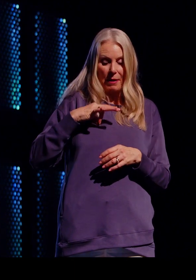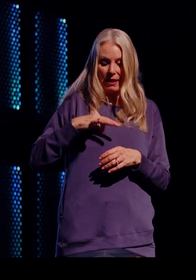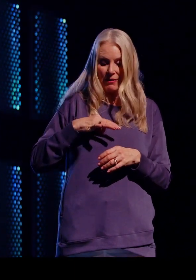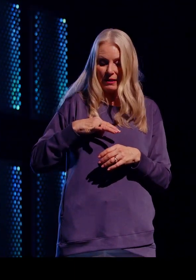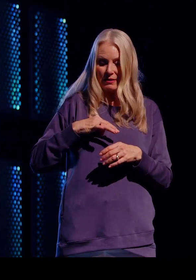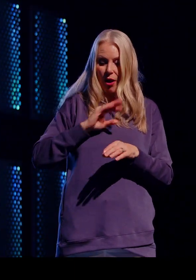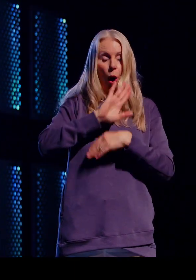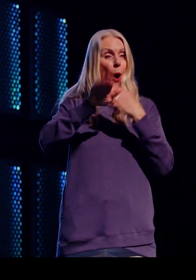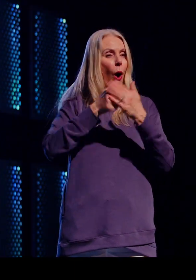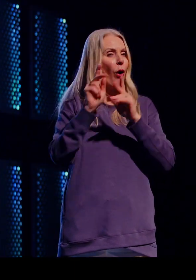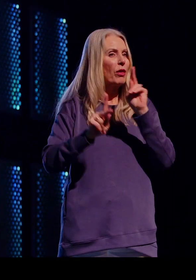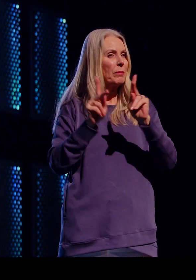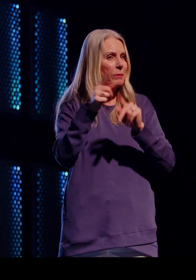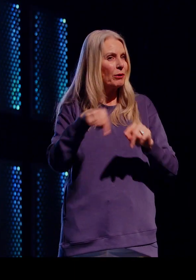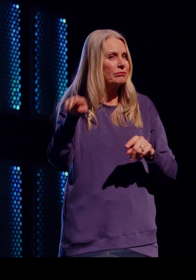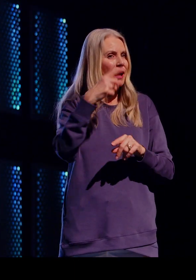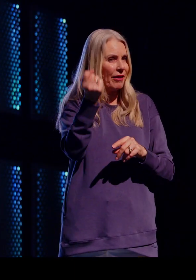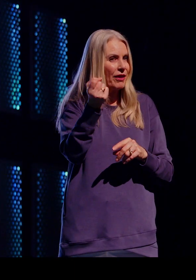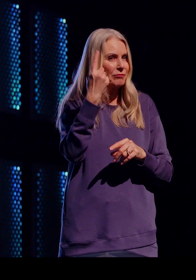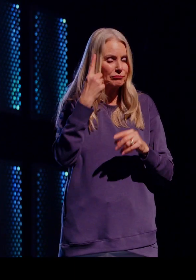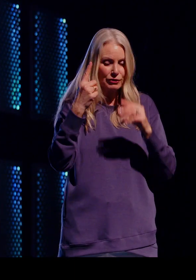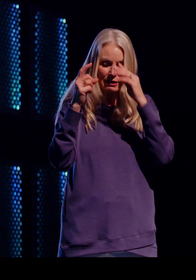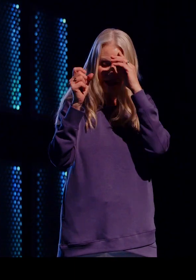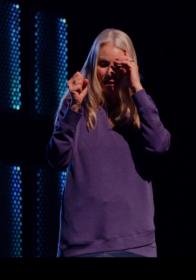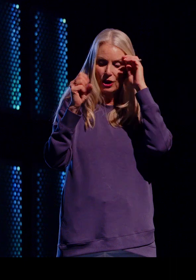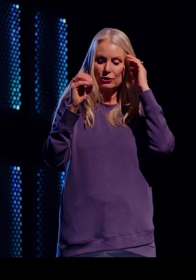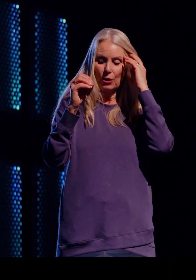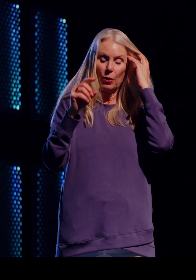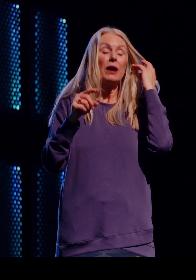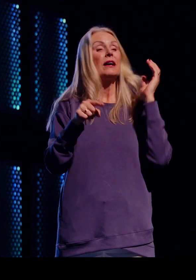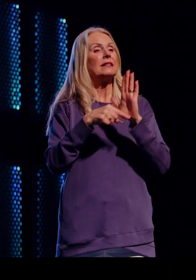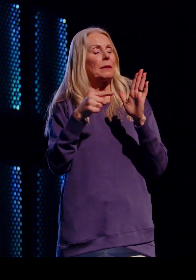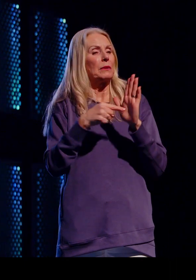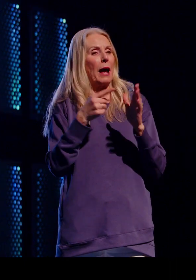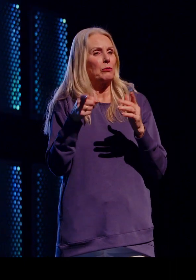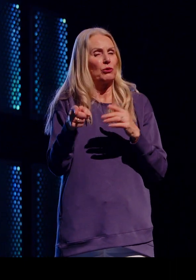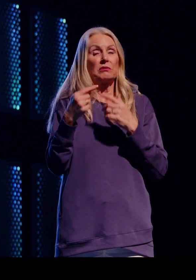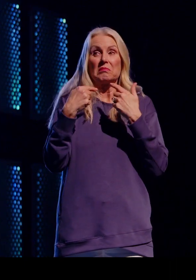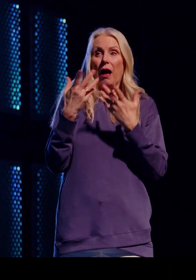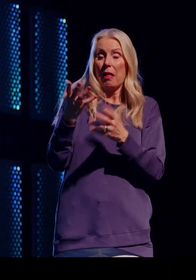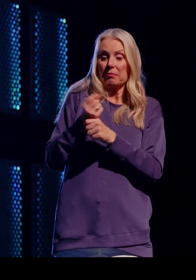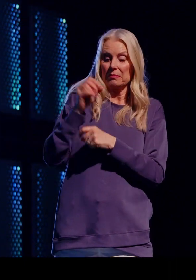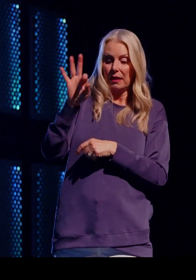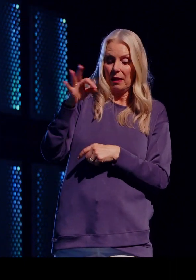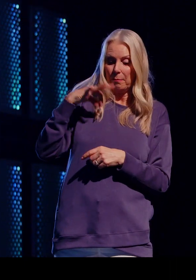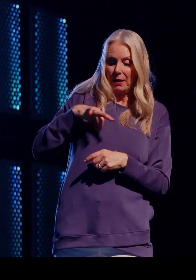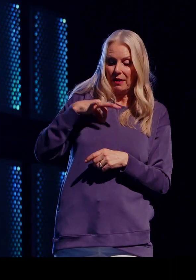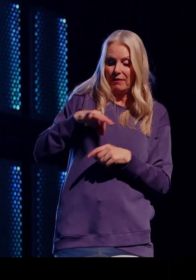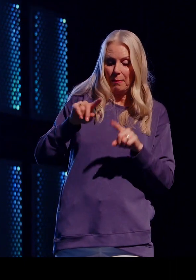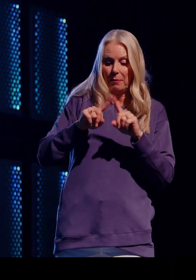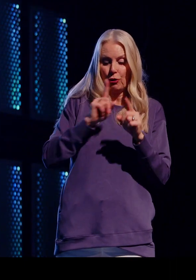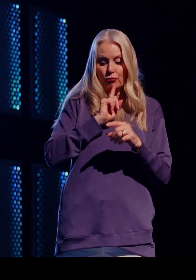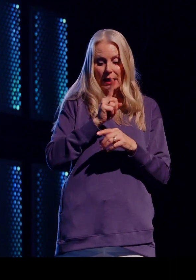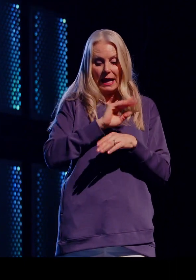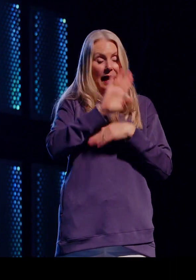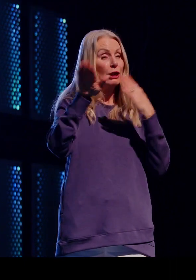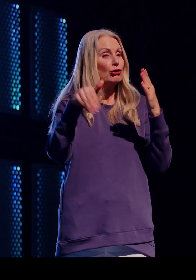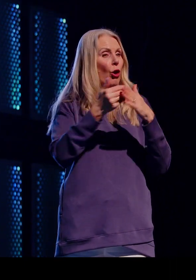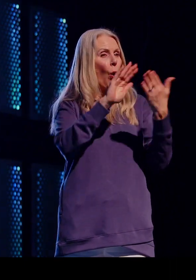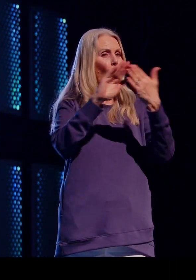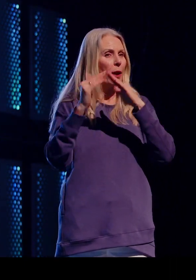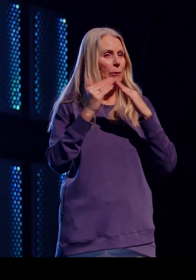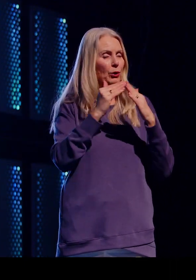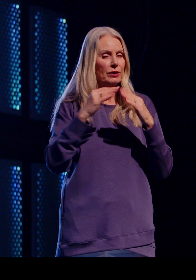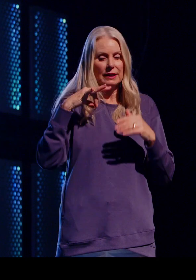people around them, you understand? Yeah. So sometimes you would feel like only this family is getting benefit, but in reality, the whole community is being benefited.